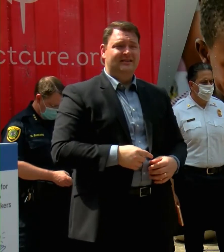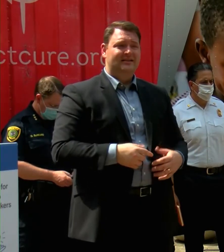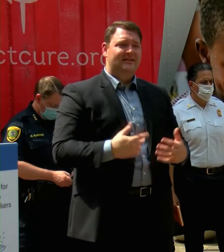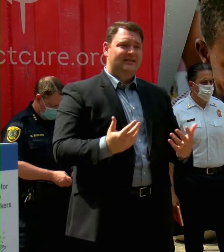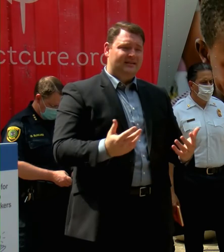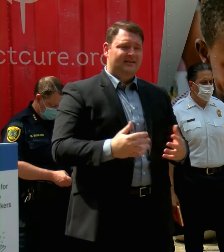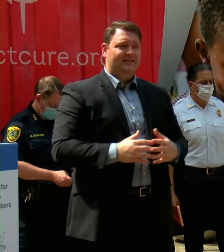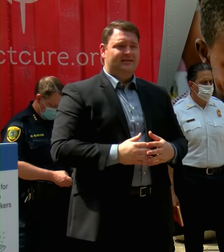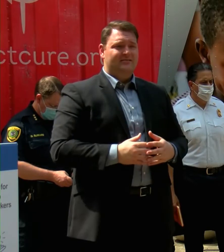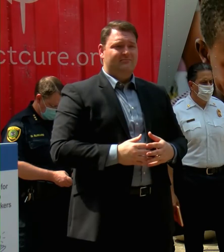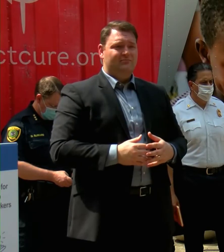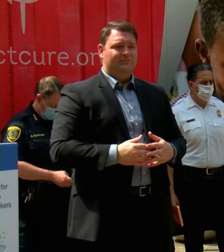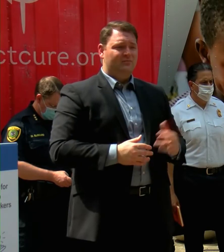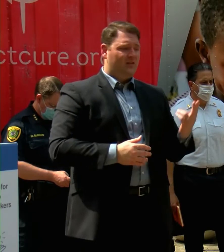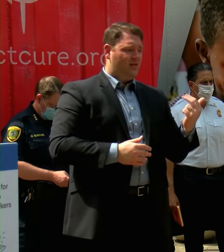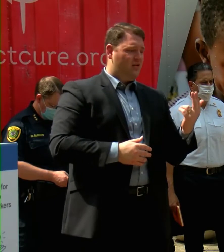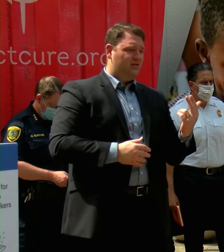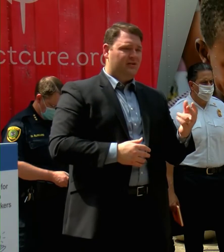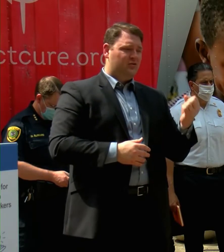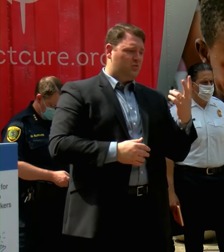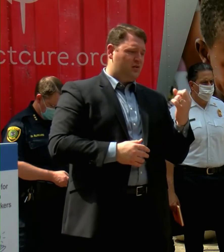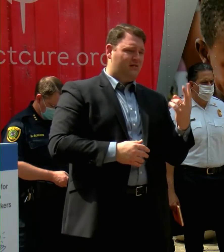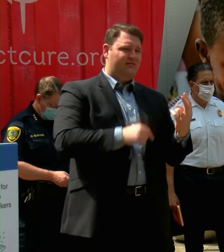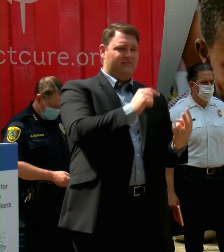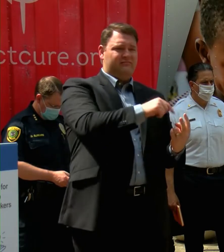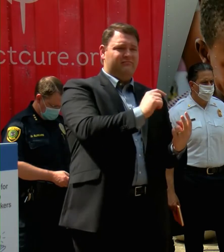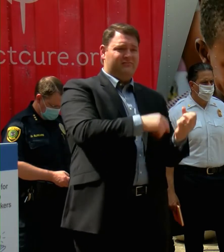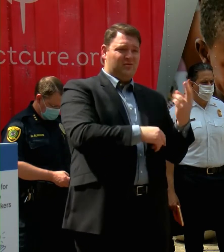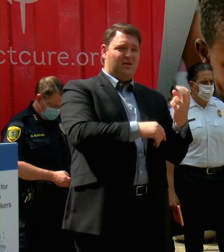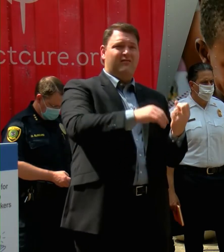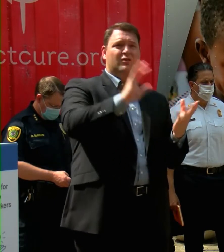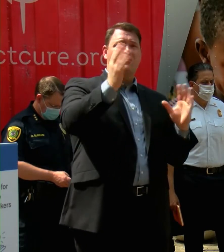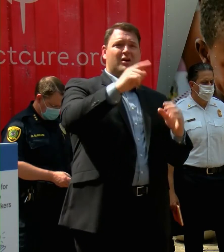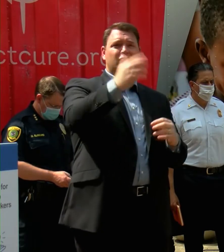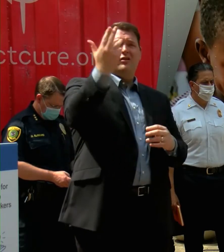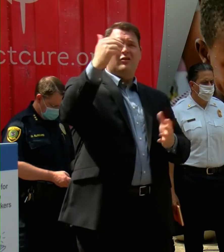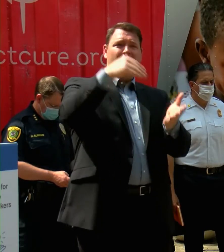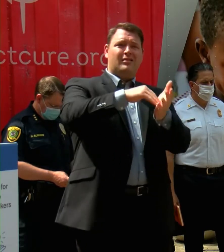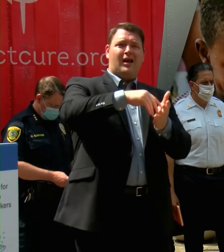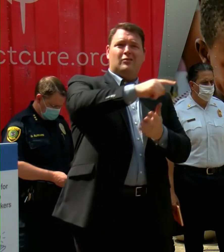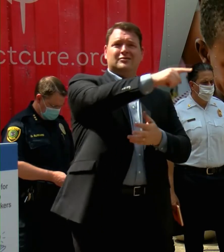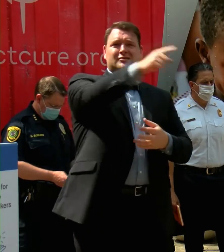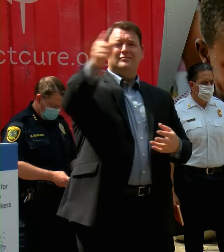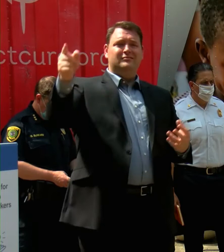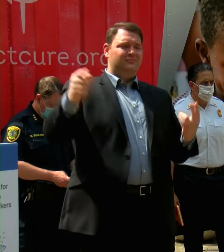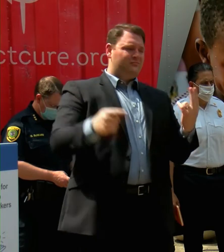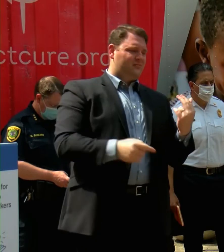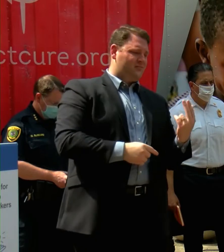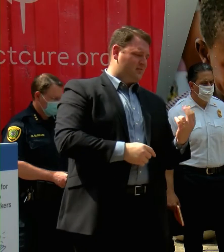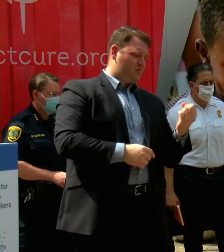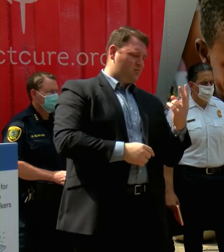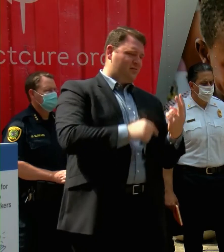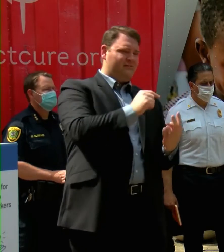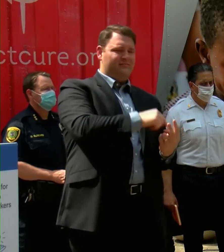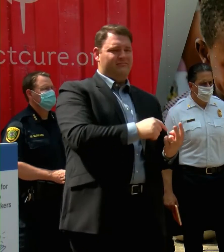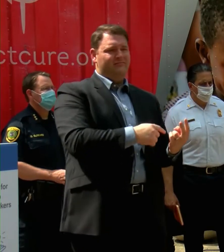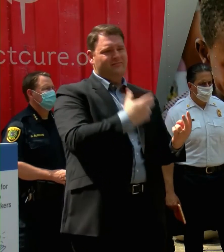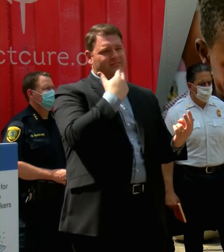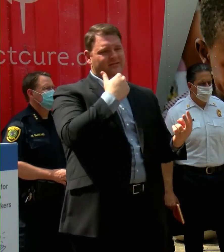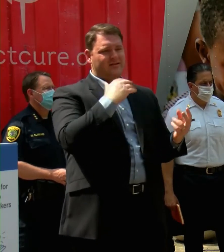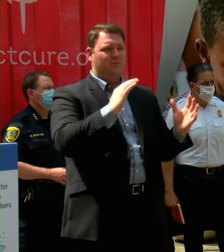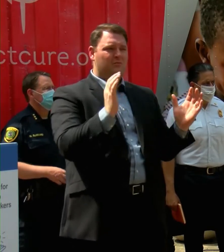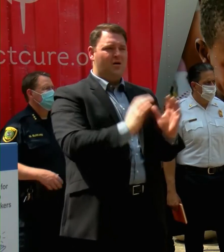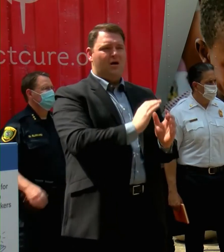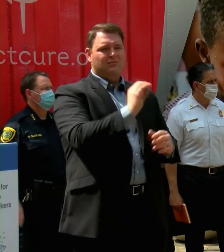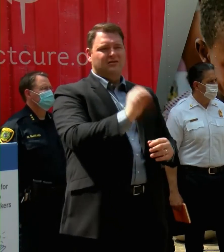we only represent a small percentage of that overall count. I want to keep it that way. And in order for that to stay that way, people need